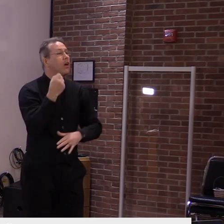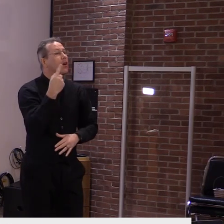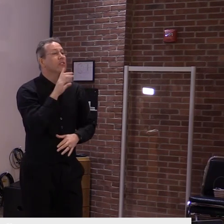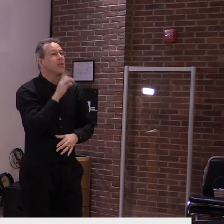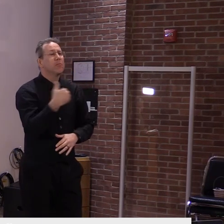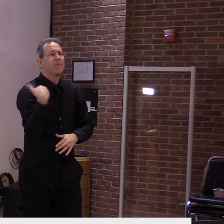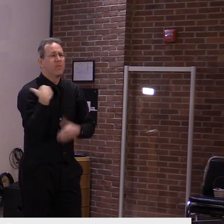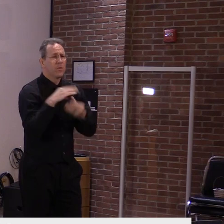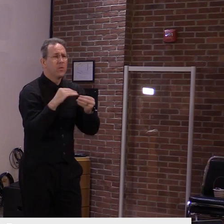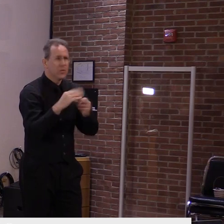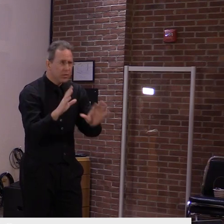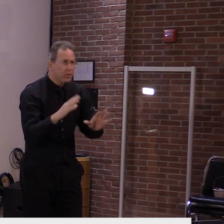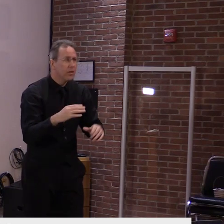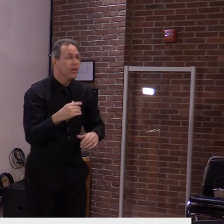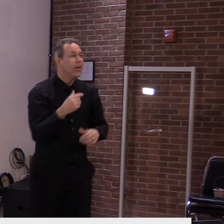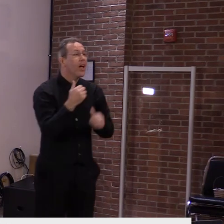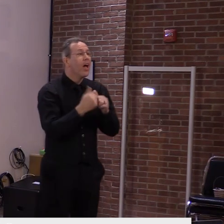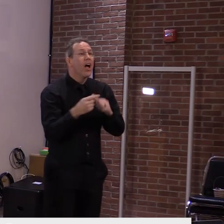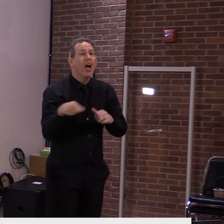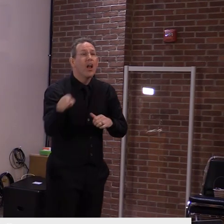help